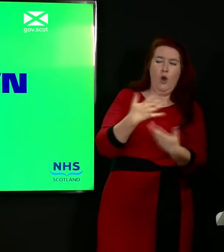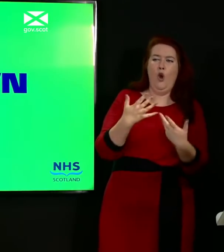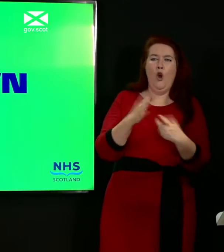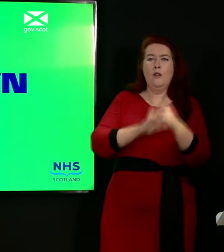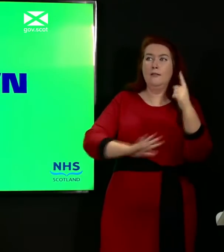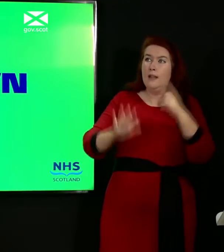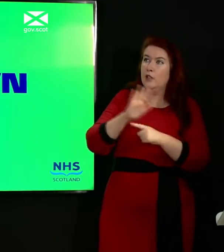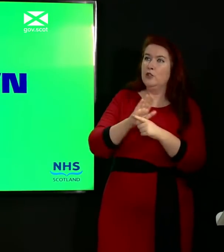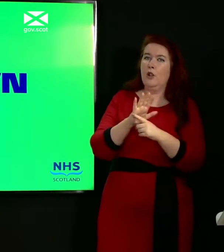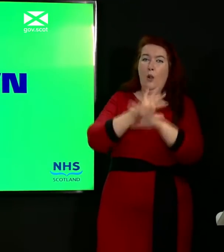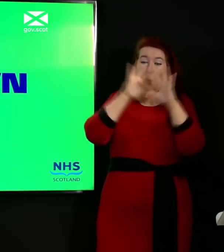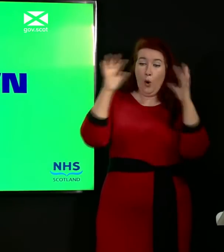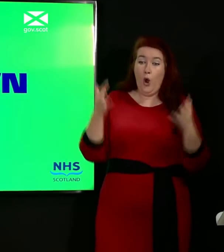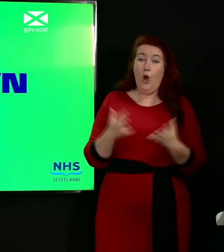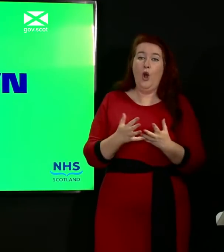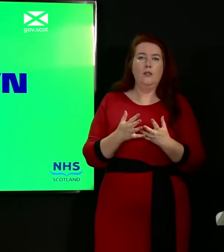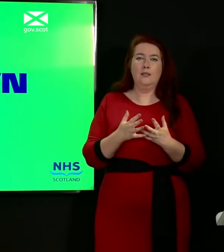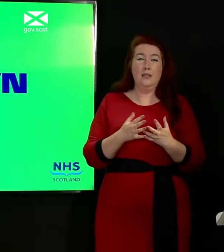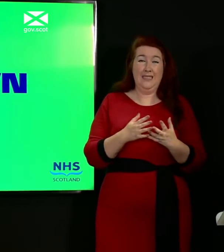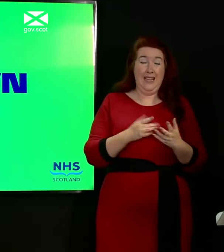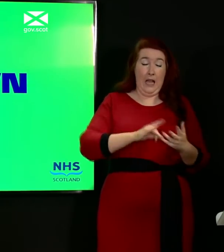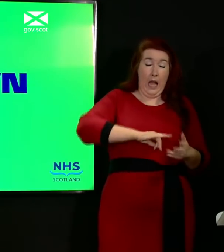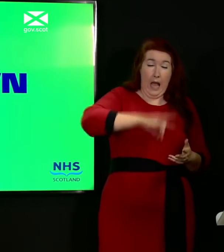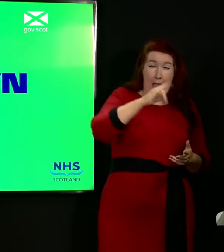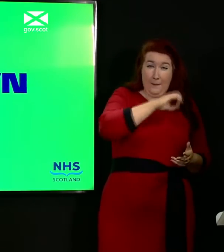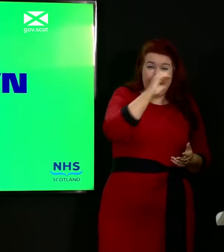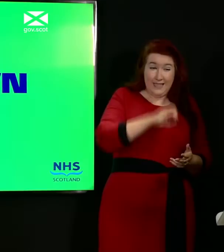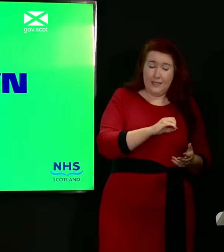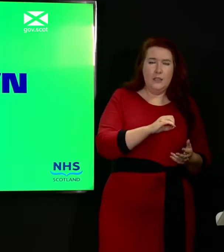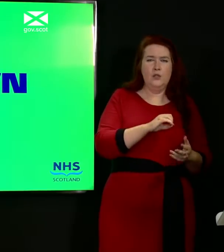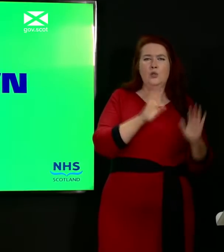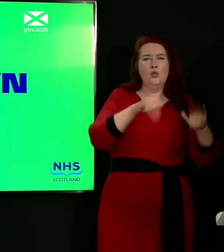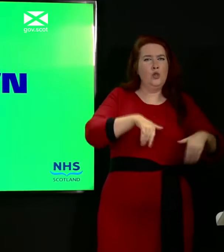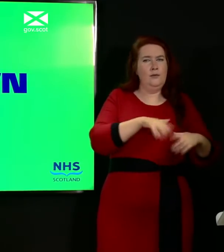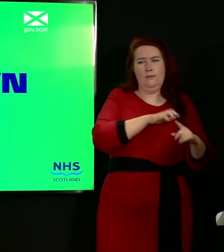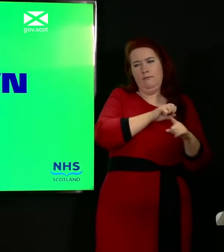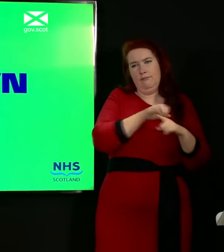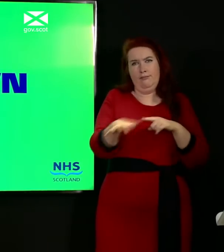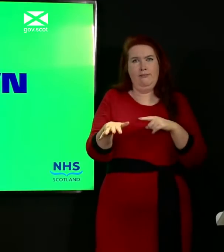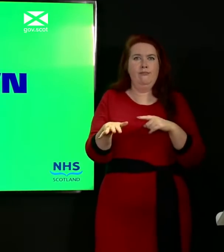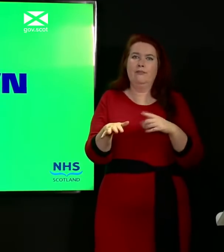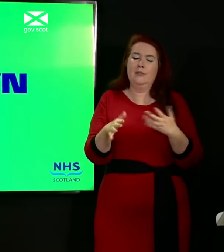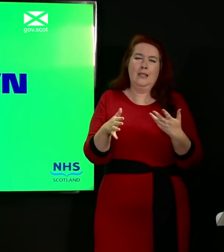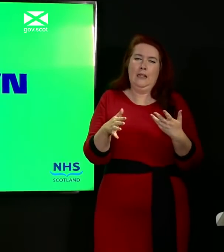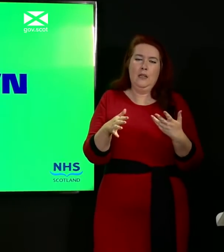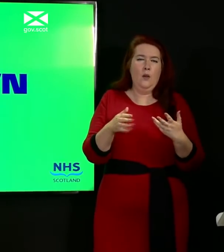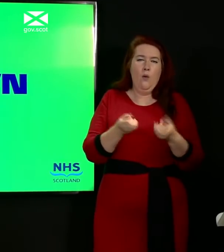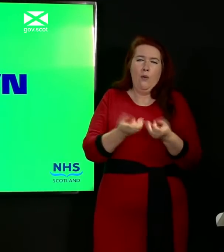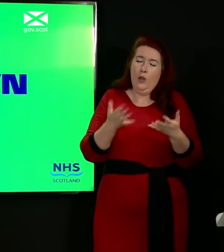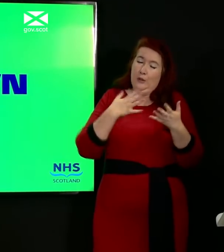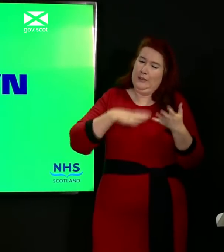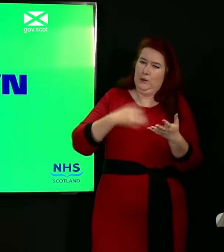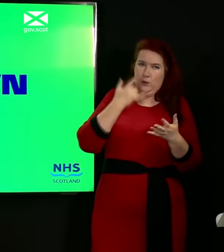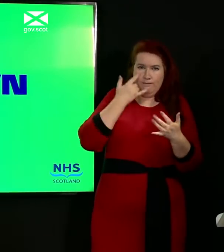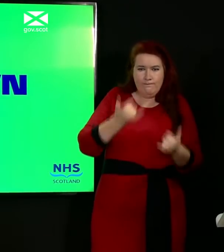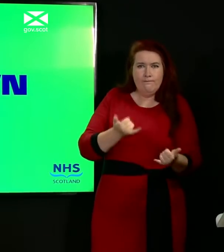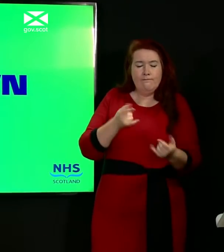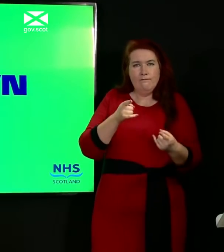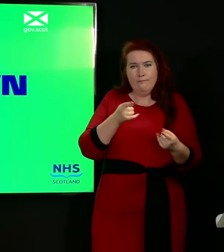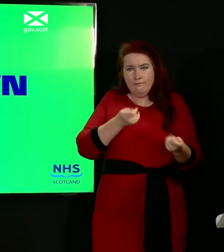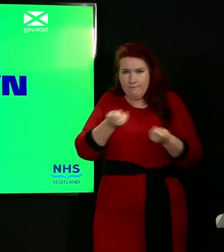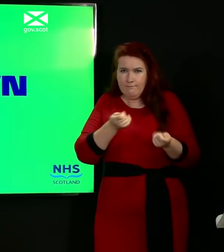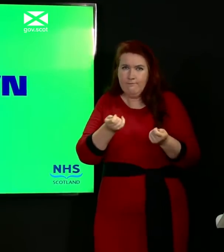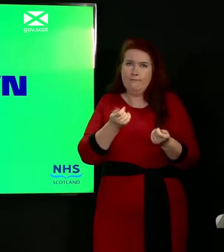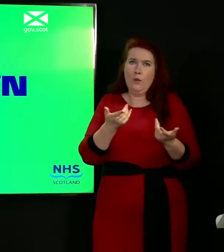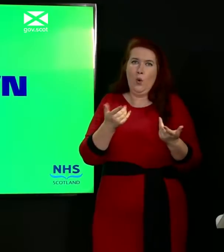boundaries, or whether it's global. So do not allow people to come in and out of the countries without some kind of regulation and quarantine from high to